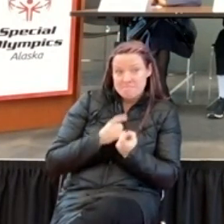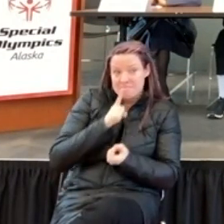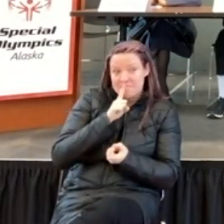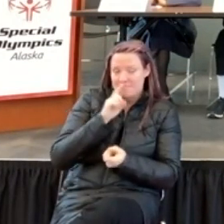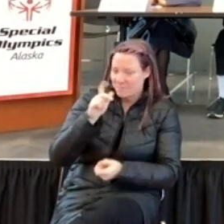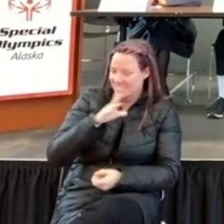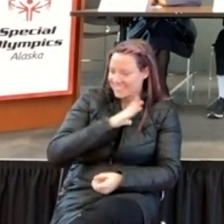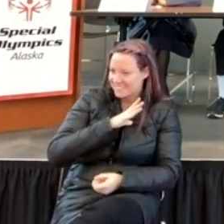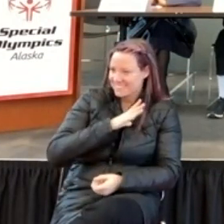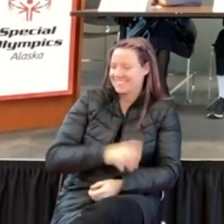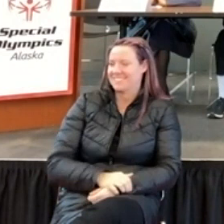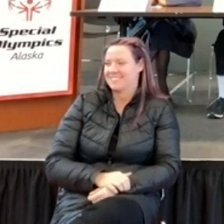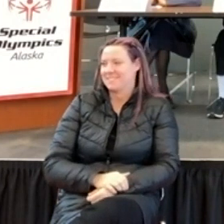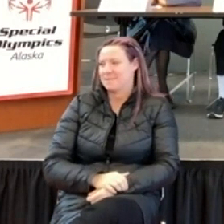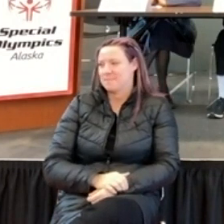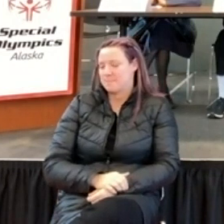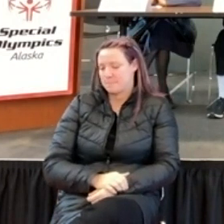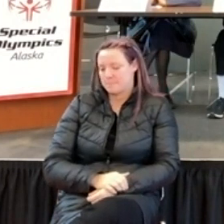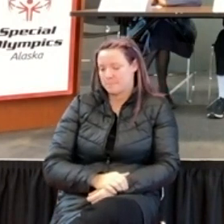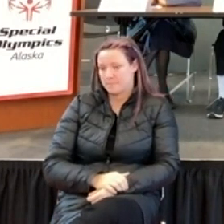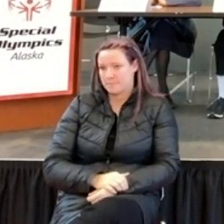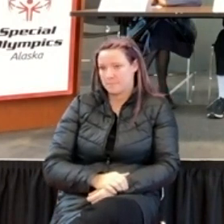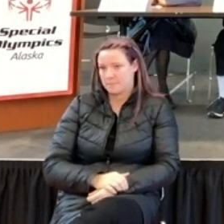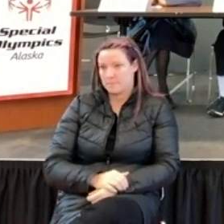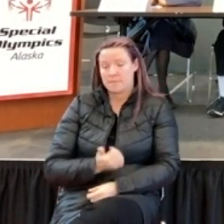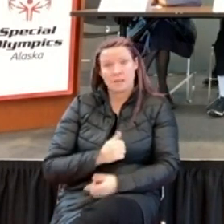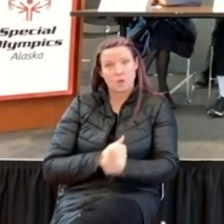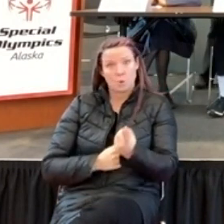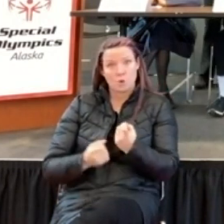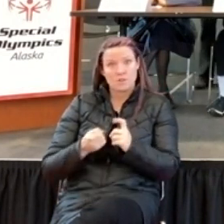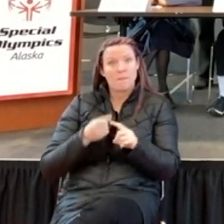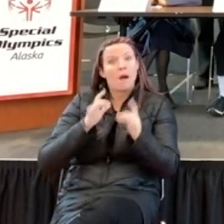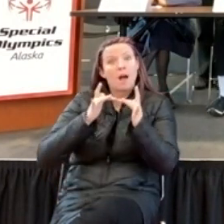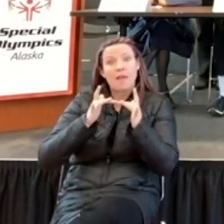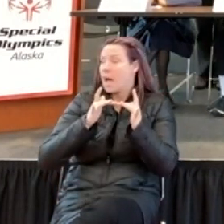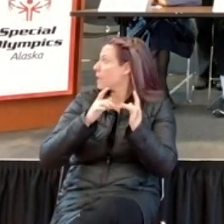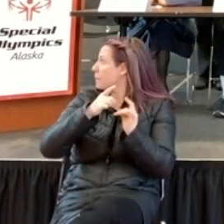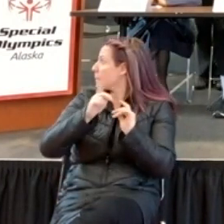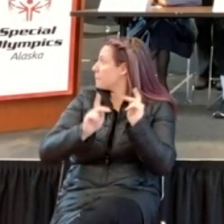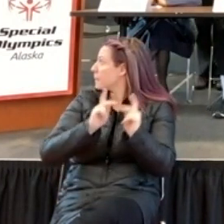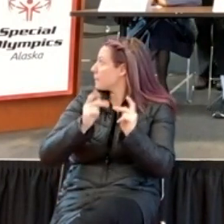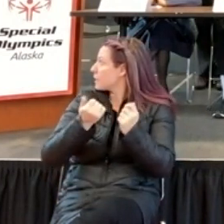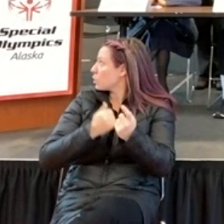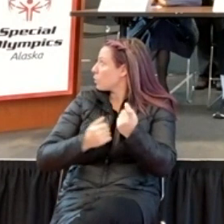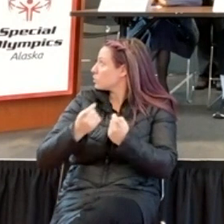All right. Do we have any questions from our online participants?